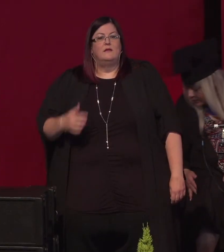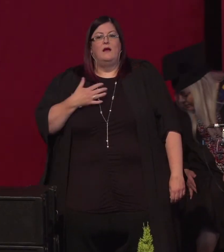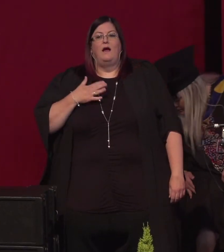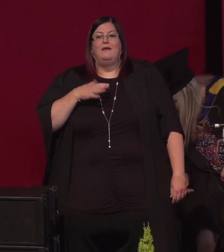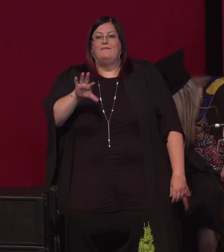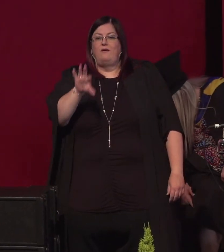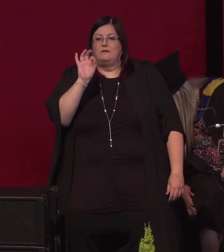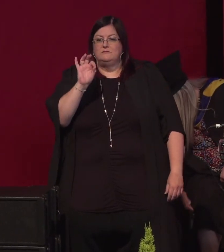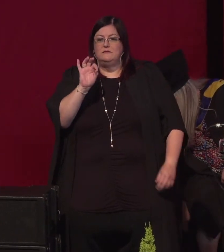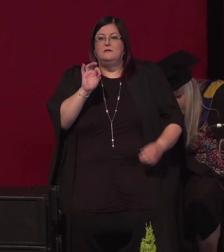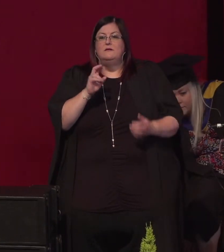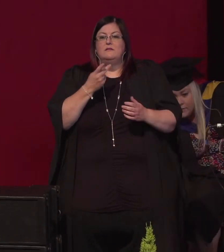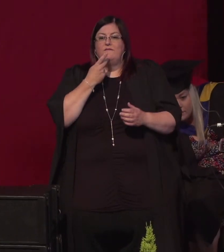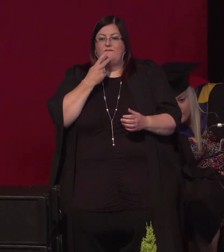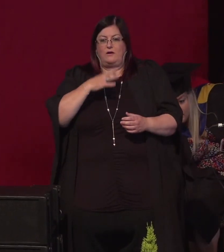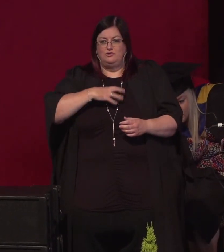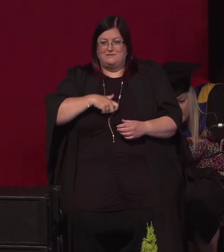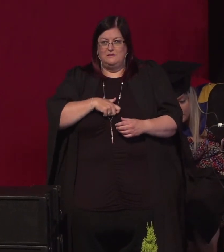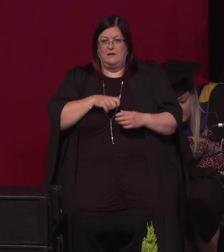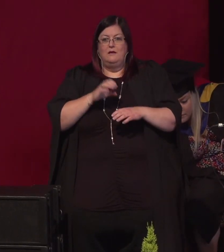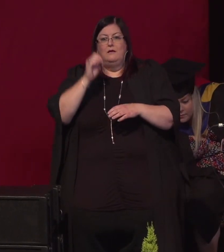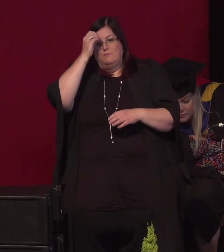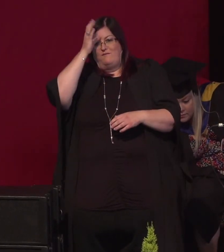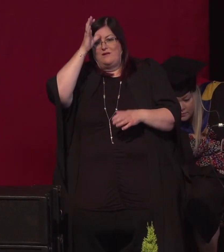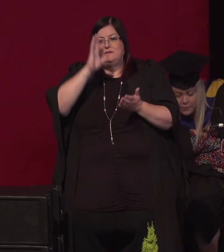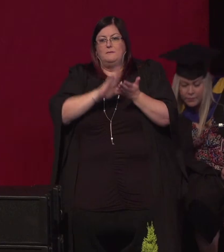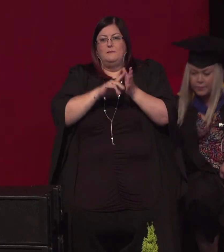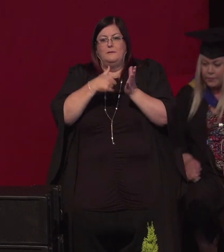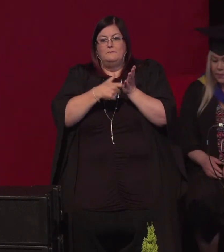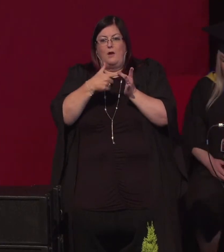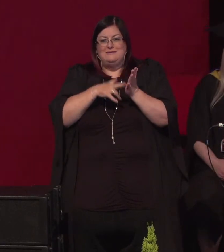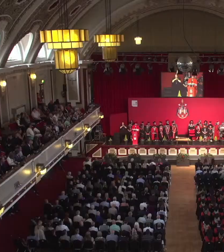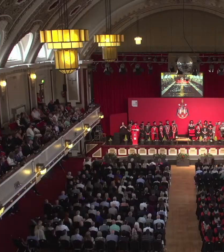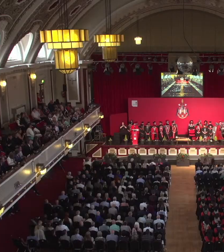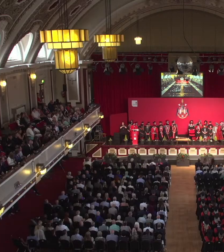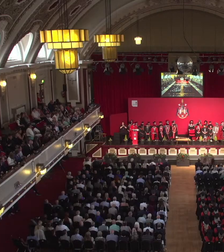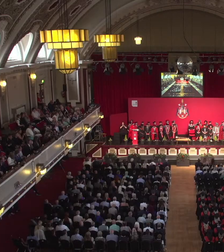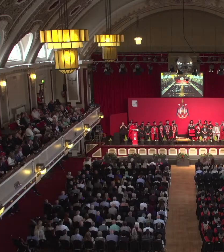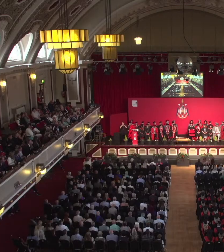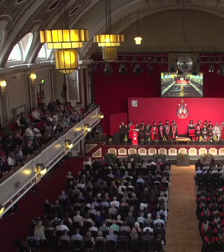I invite the Vice-Chancellor, Professor Martin Jones, to deliver the opening address.